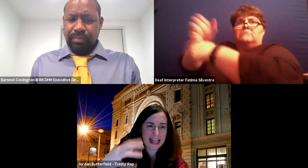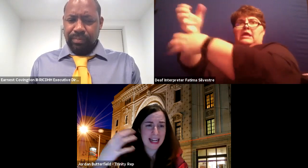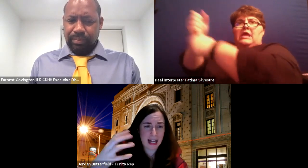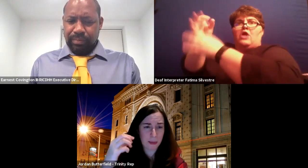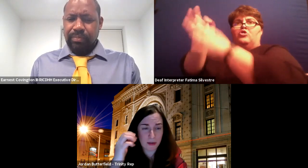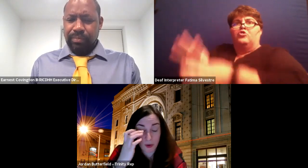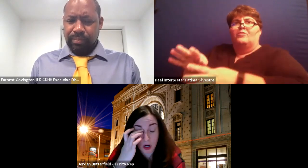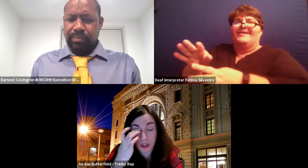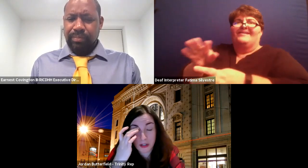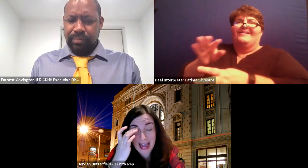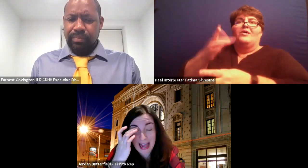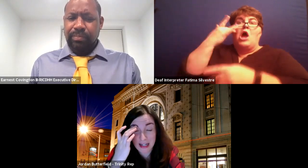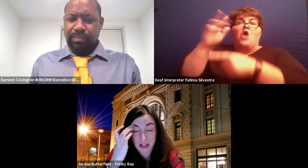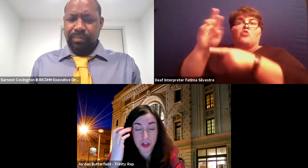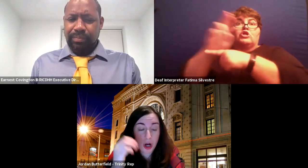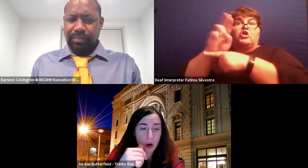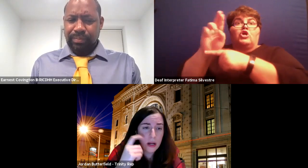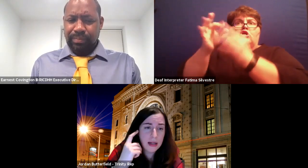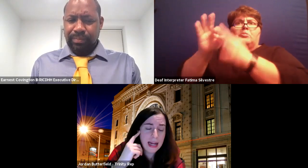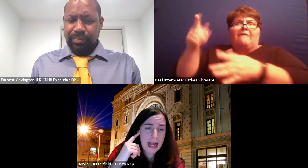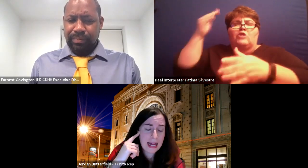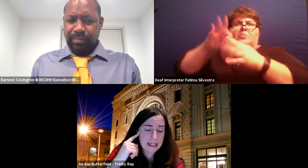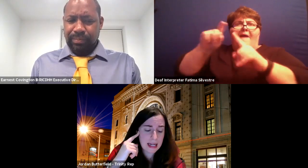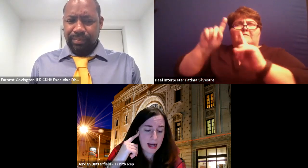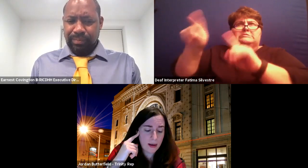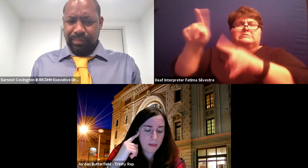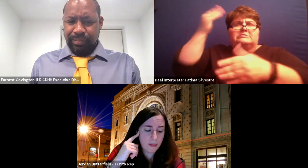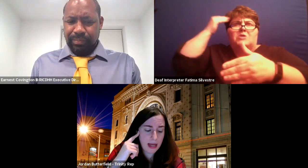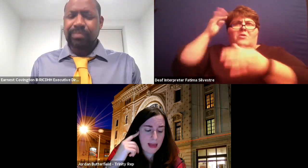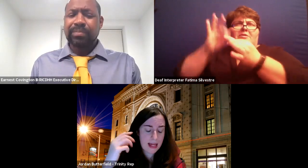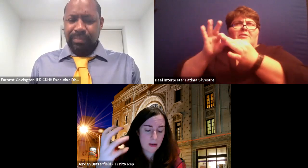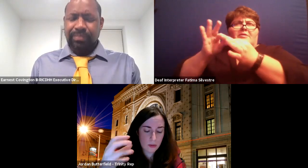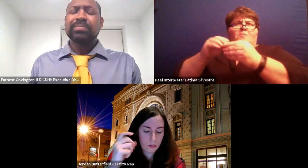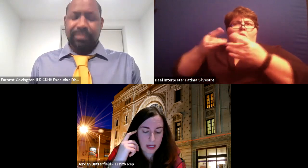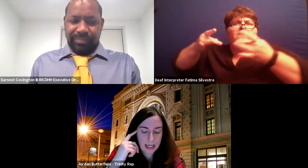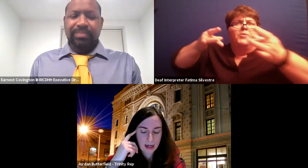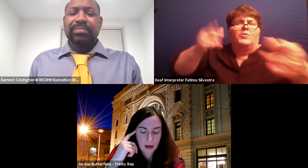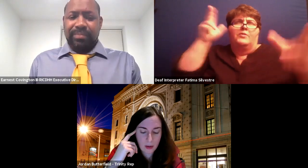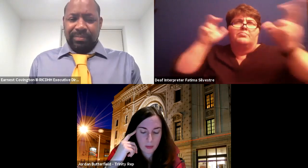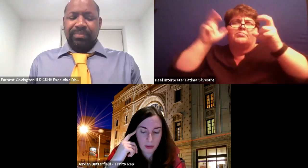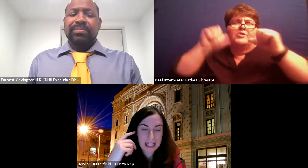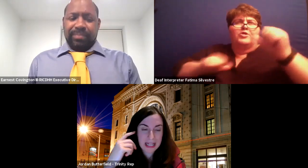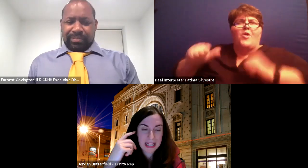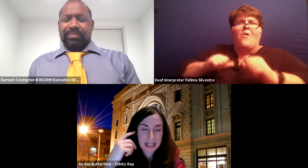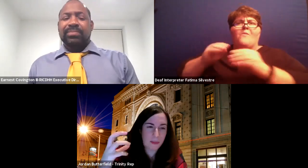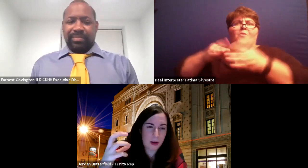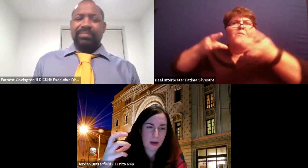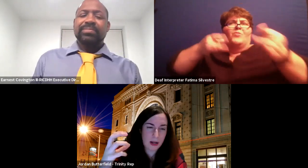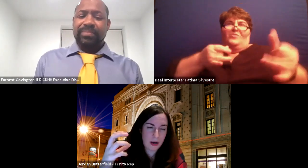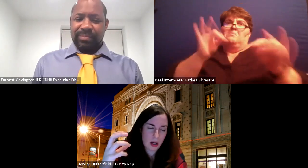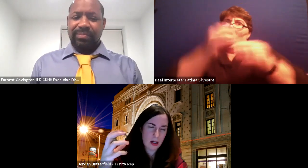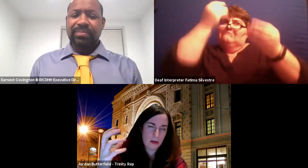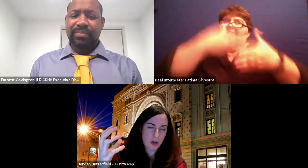So they will attend a couple of rehearsals and the show, and then we can place